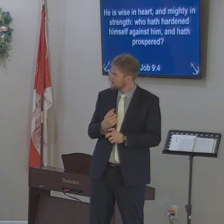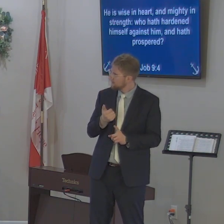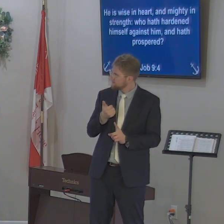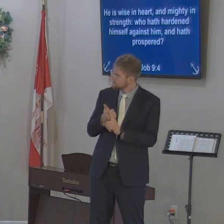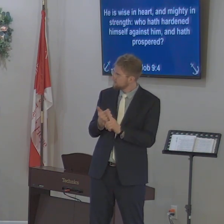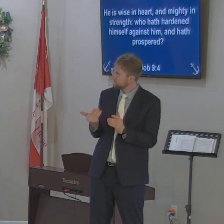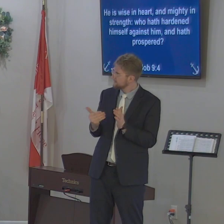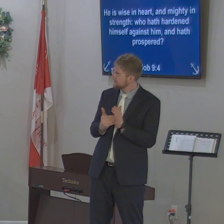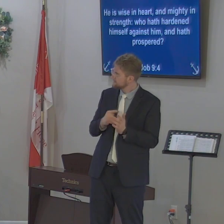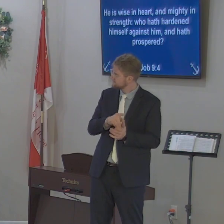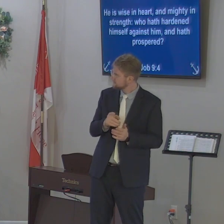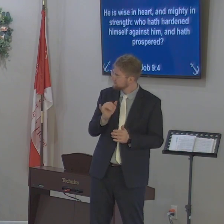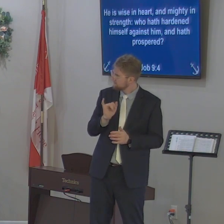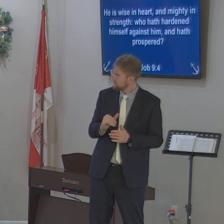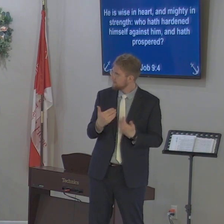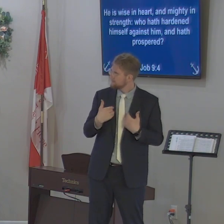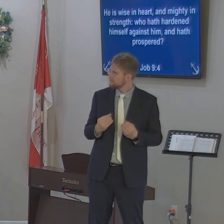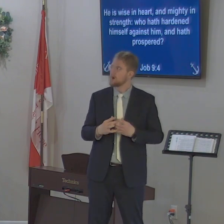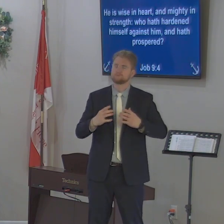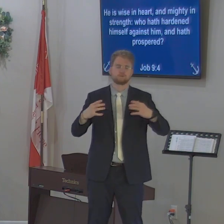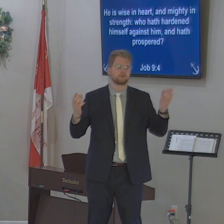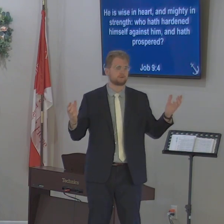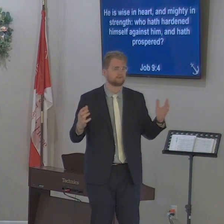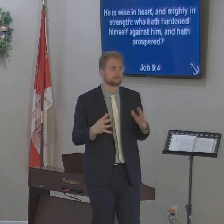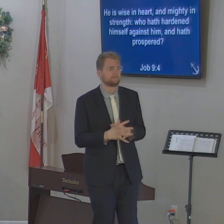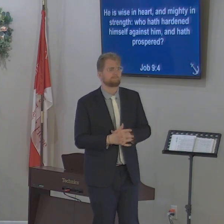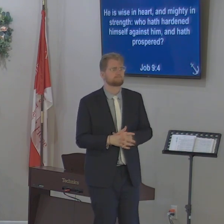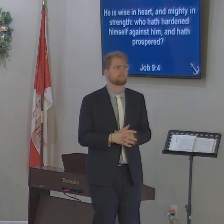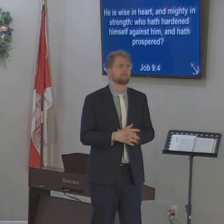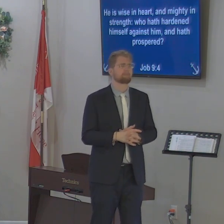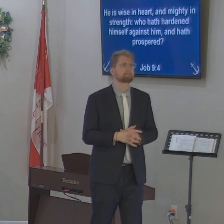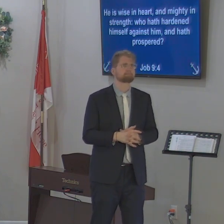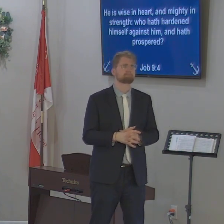Can I just pause for a minute before I hit this last point?